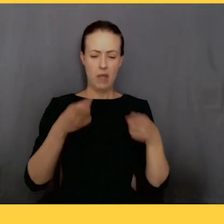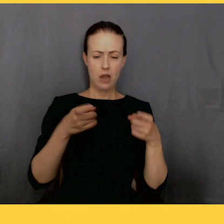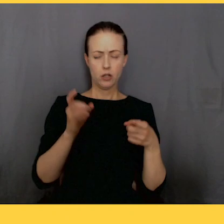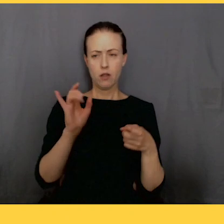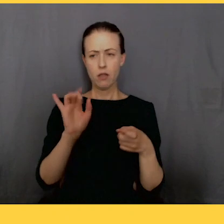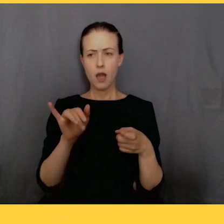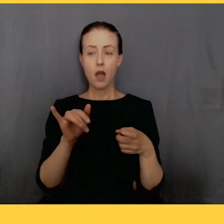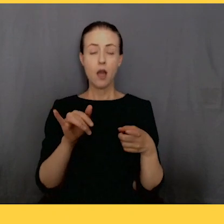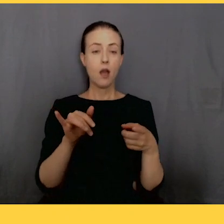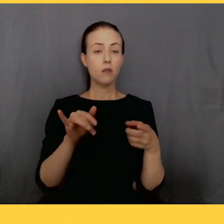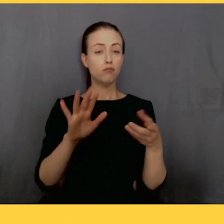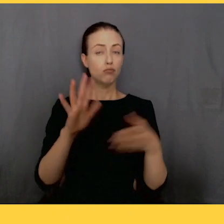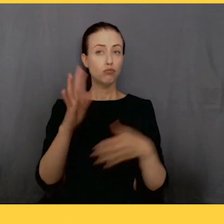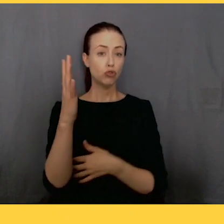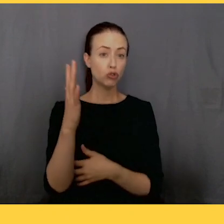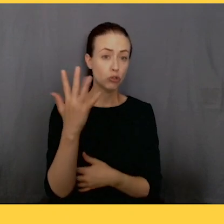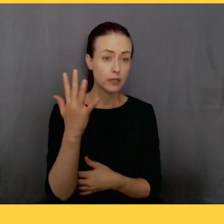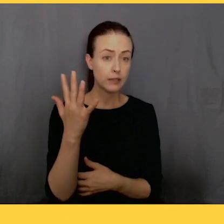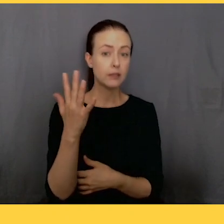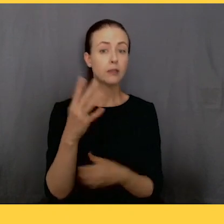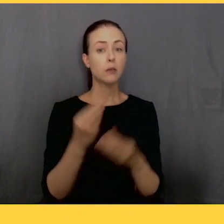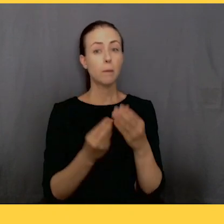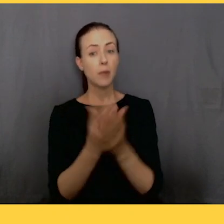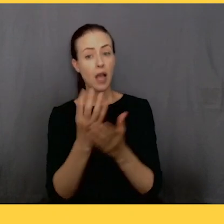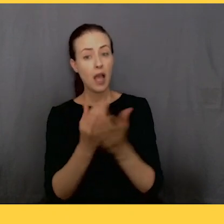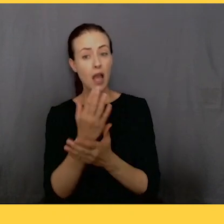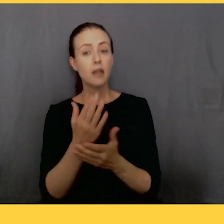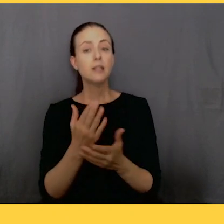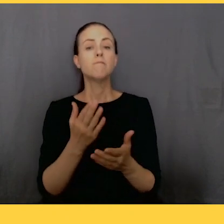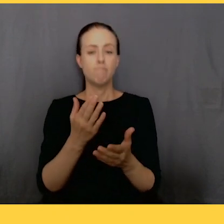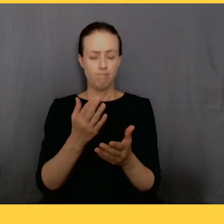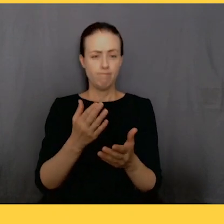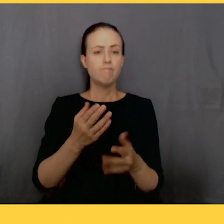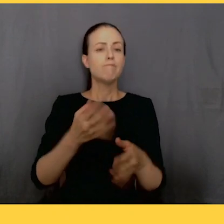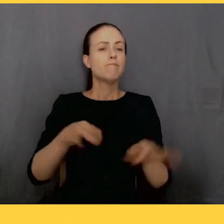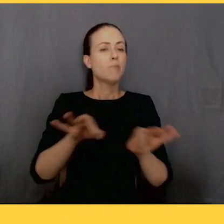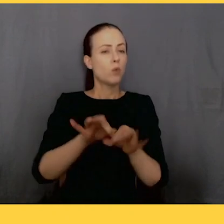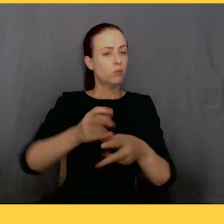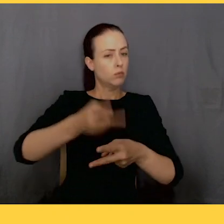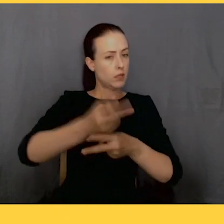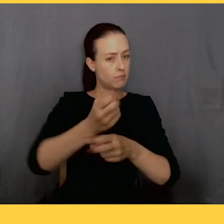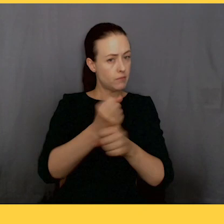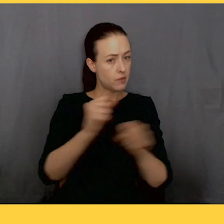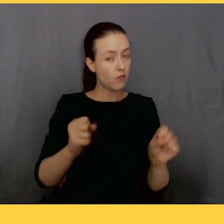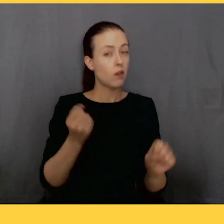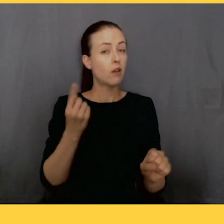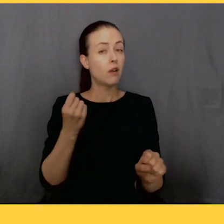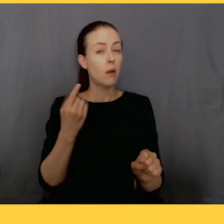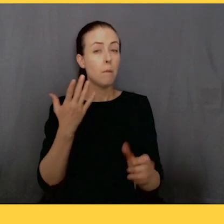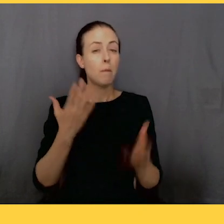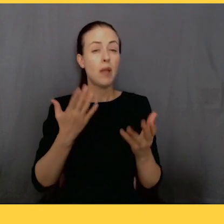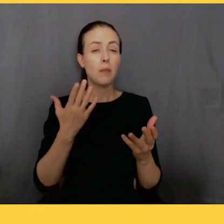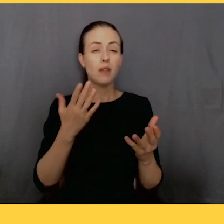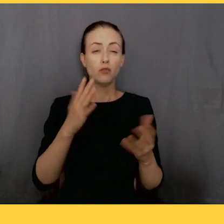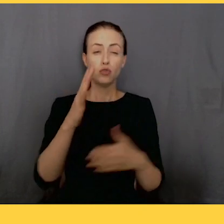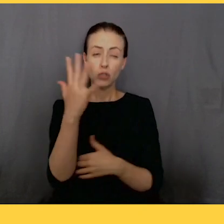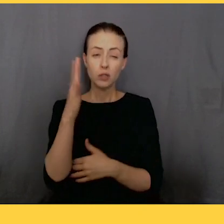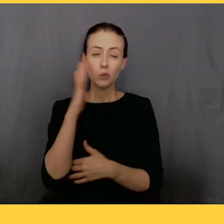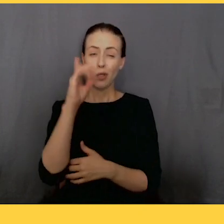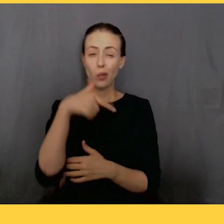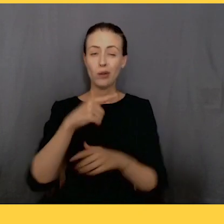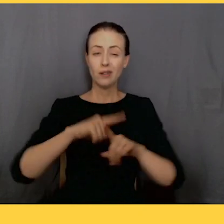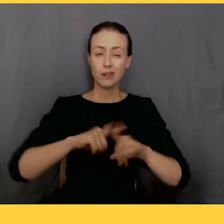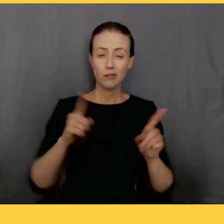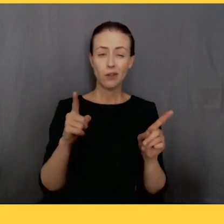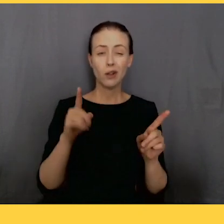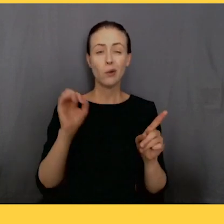cases could be dramatic change in terms of how the tree would look, creating concerns among residents, and we fully understand